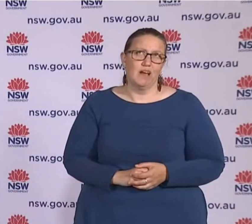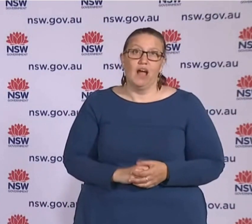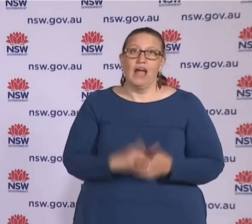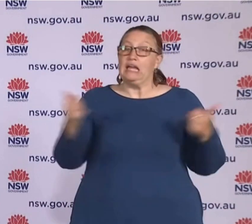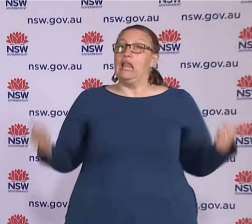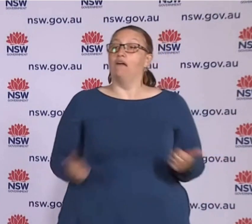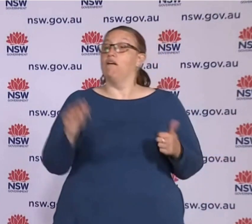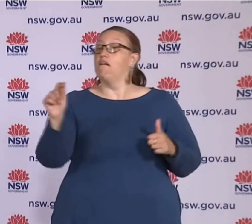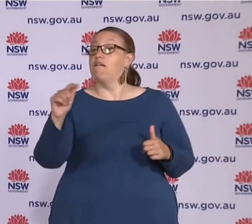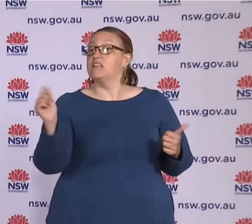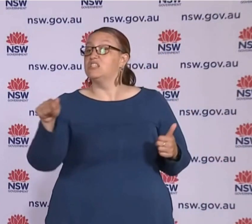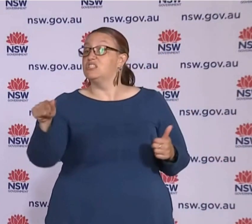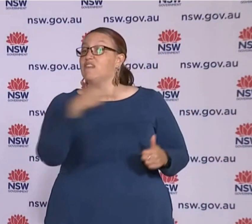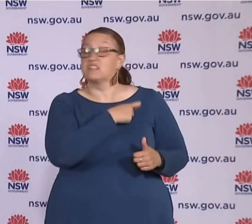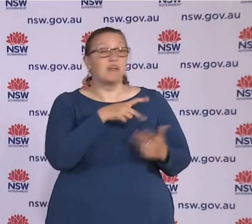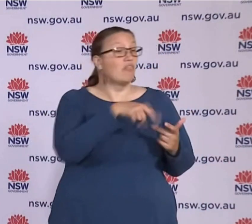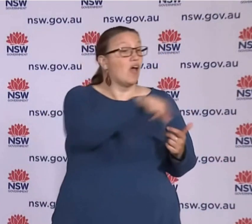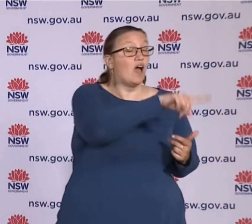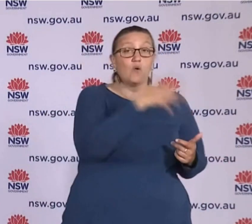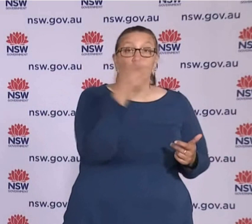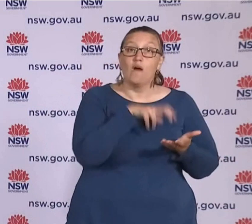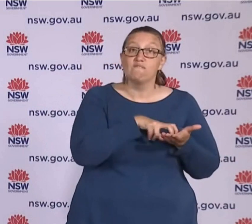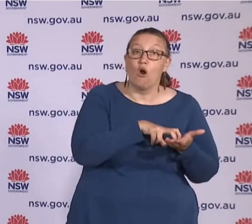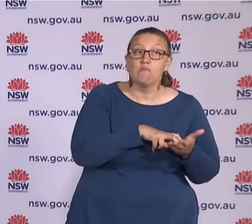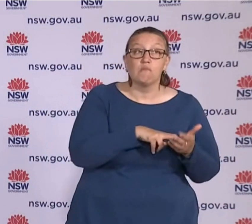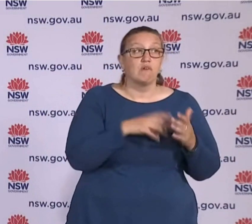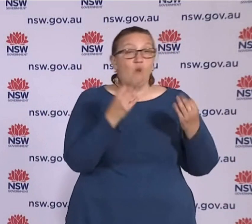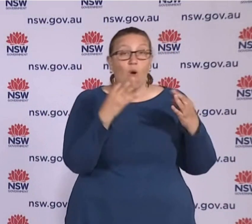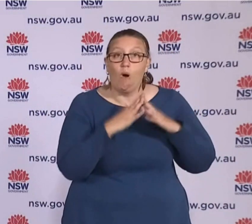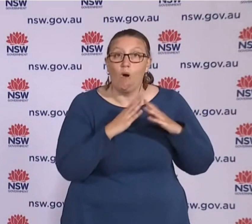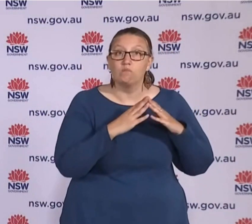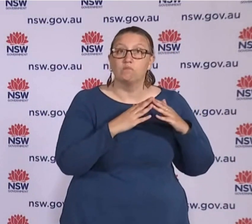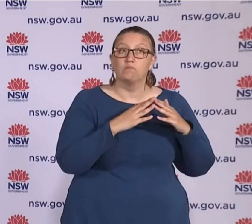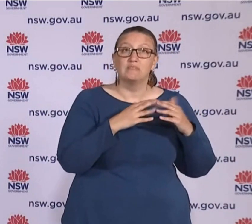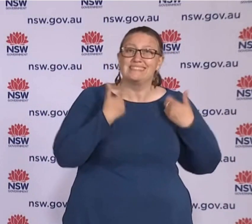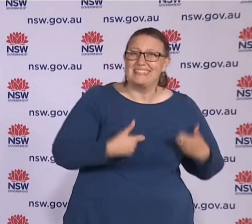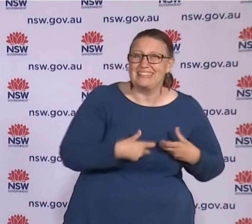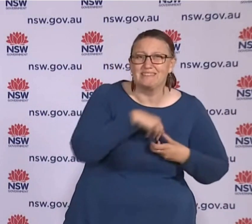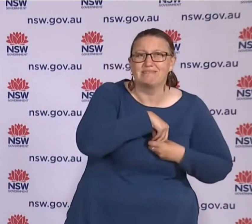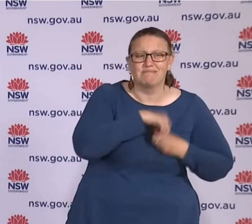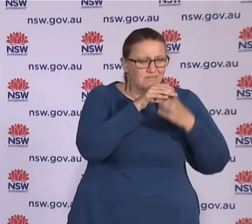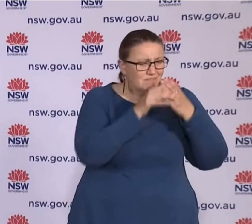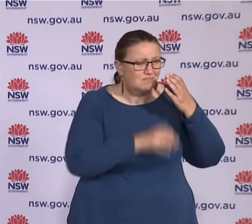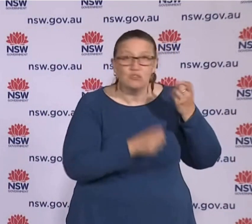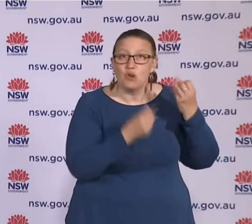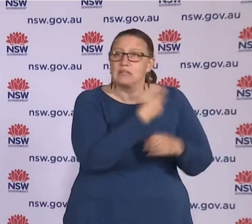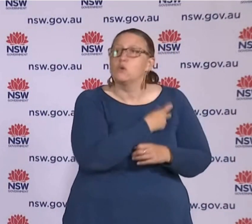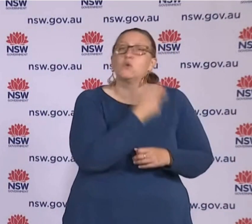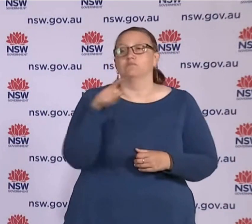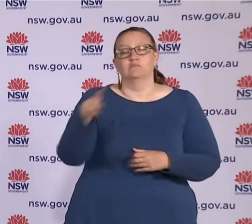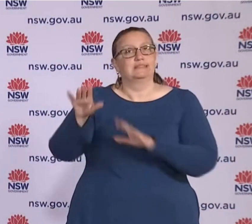And that's and otherwise we will see these outbreaks and rapid increases in cases. And so at the moment, whilst